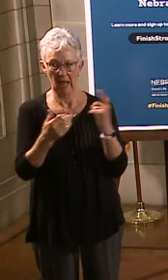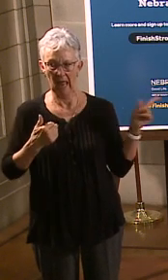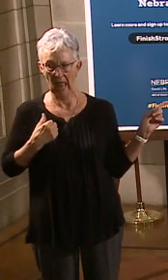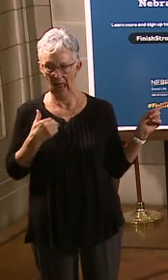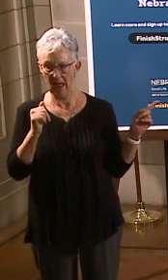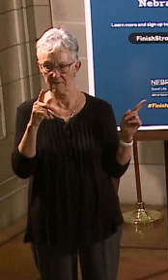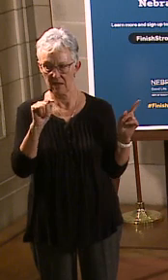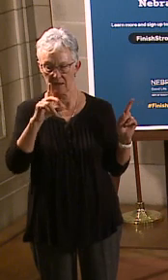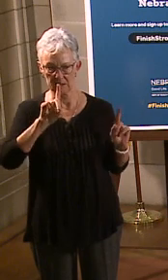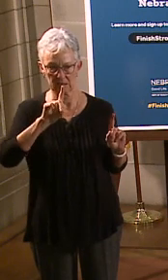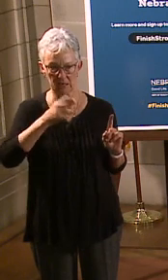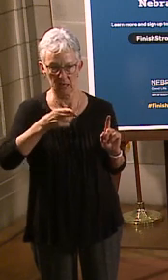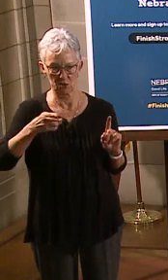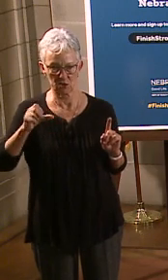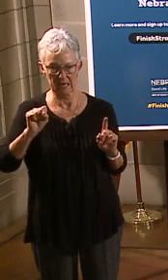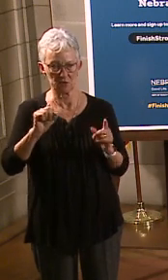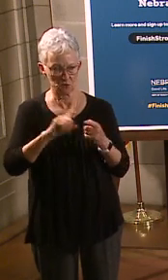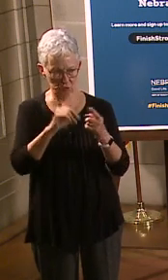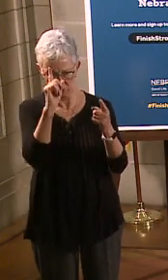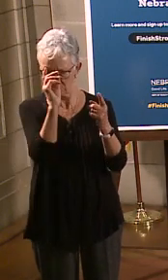town halls and that kind of thing?